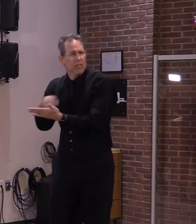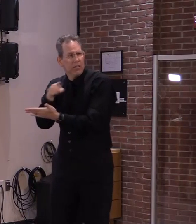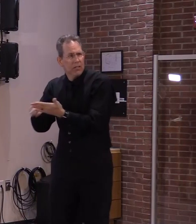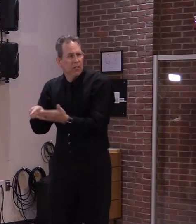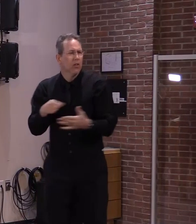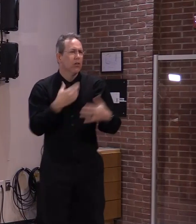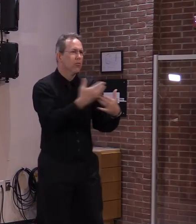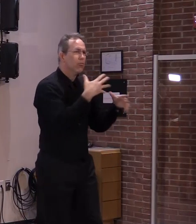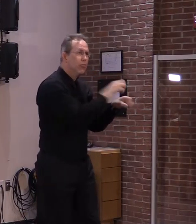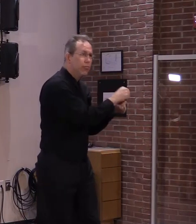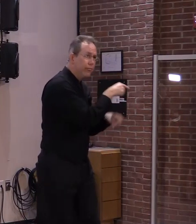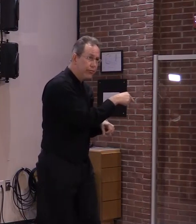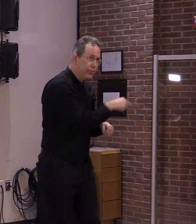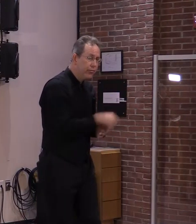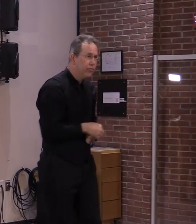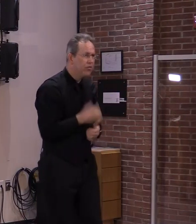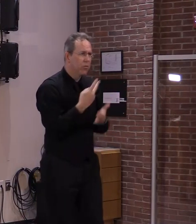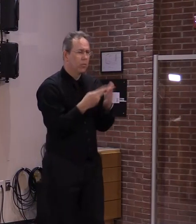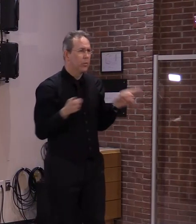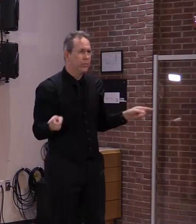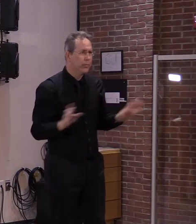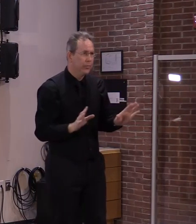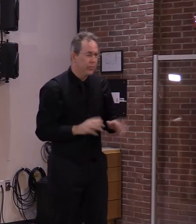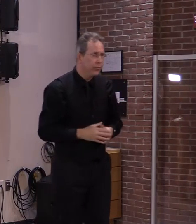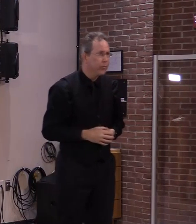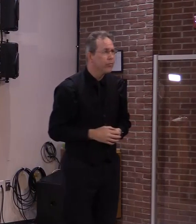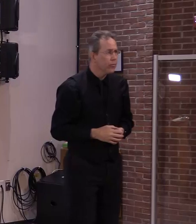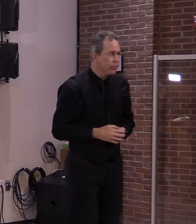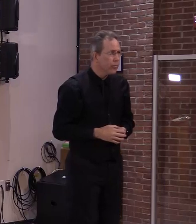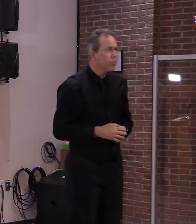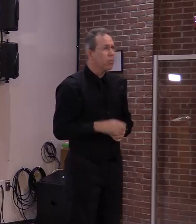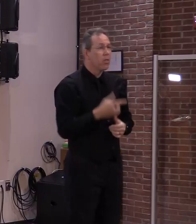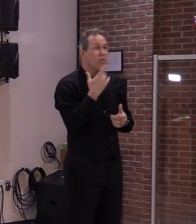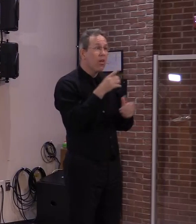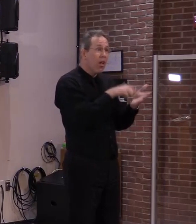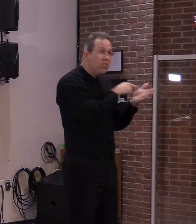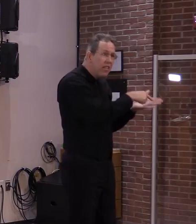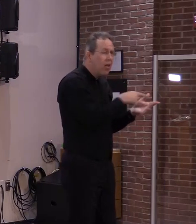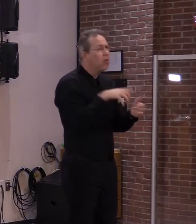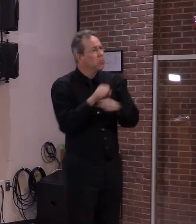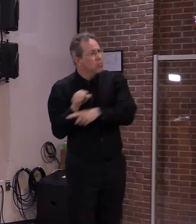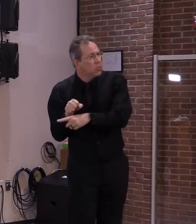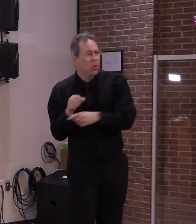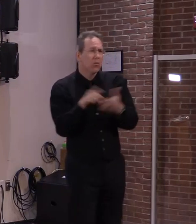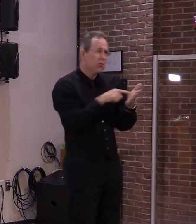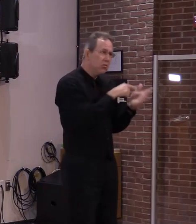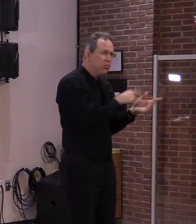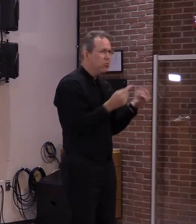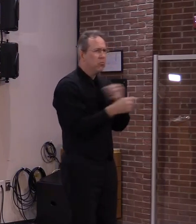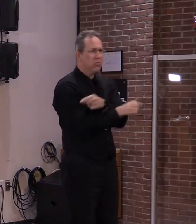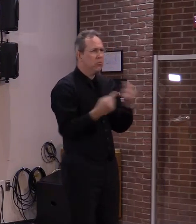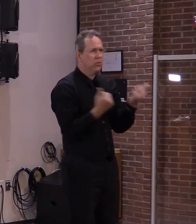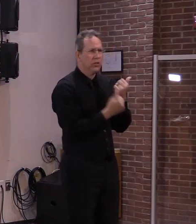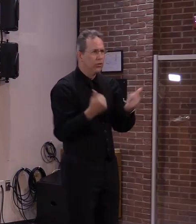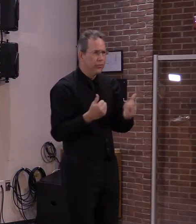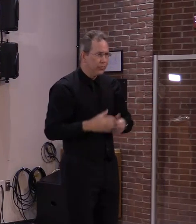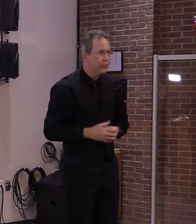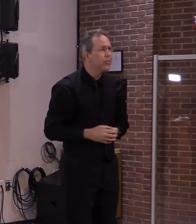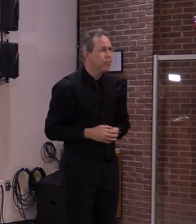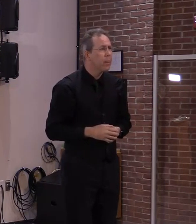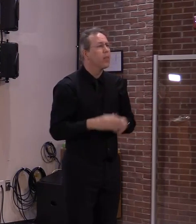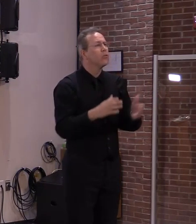of the participating pharmacies. That way it opens up a slot for another Vermonter. Thank you once again for doing